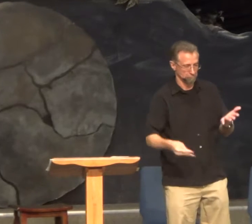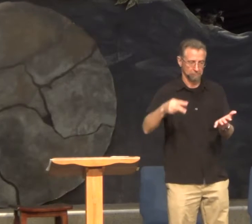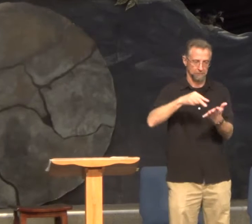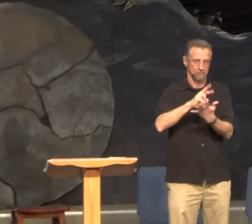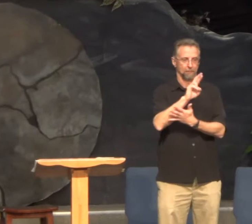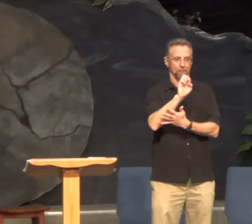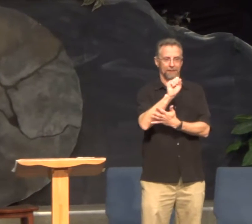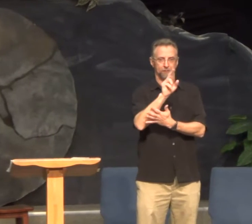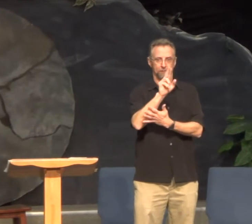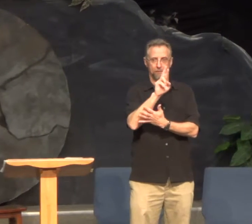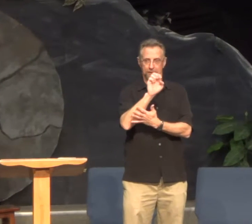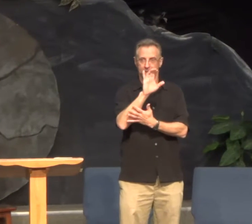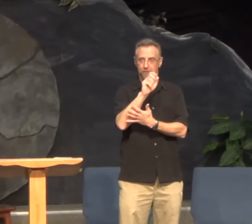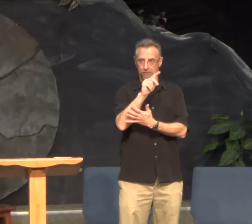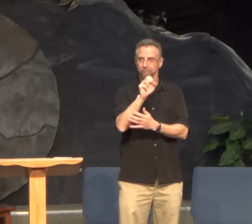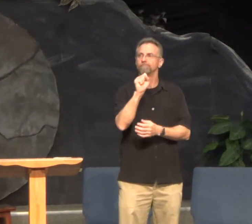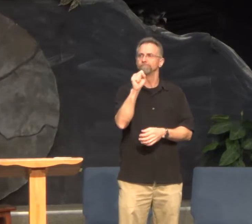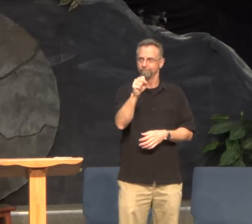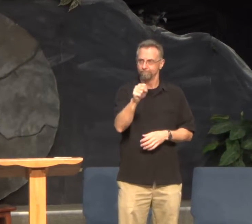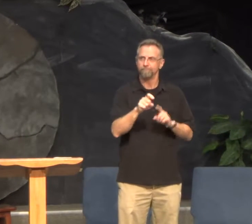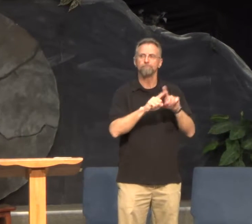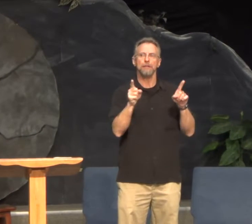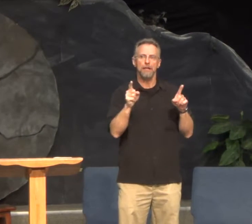The Bible talks about the resurrection.